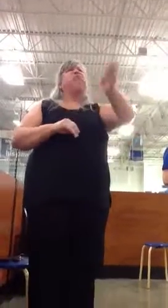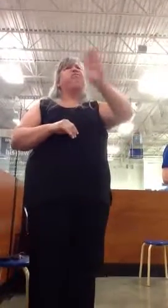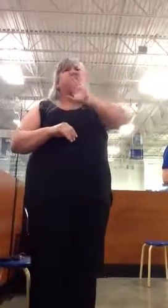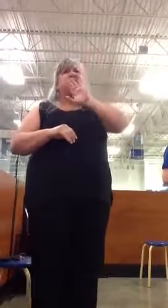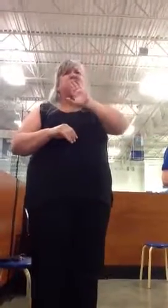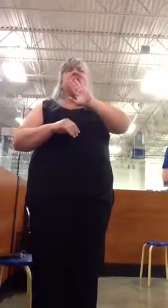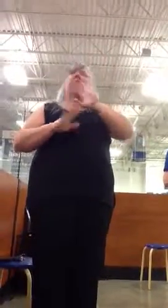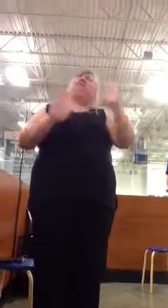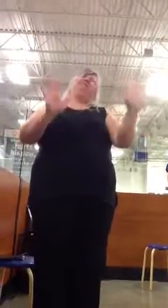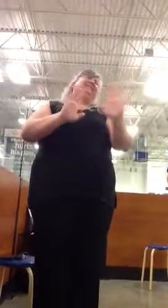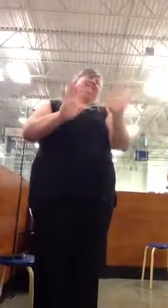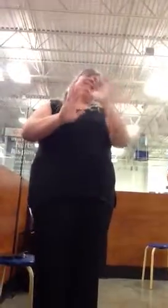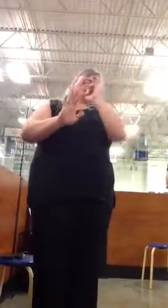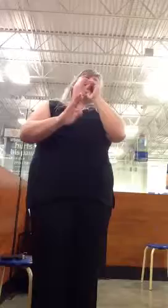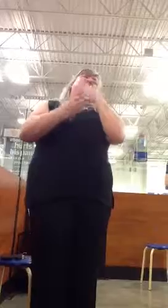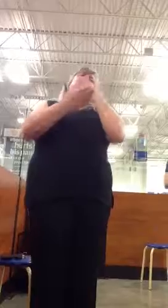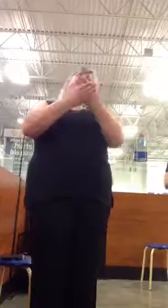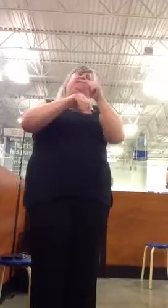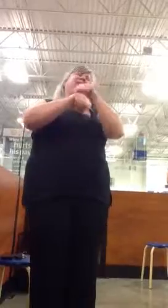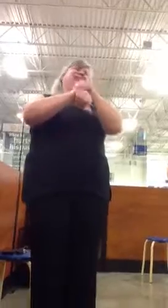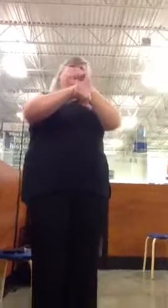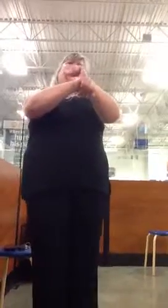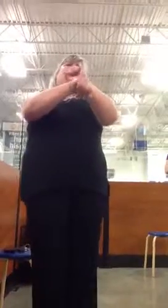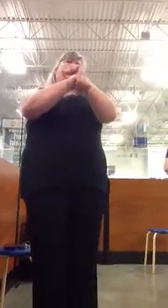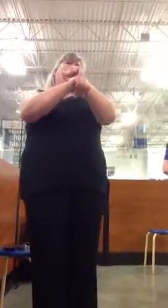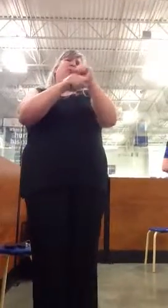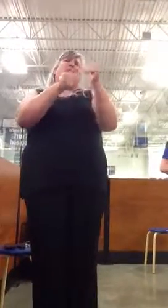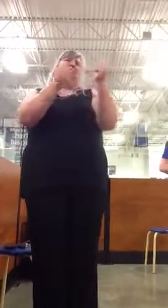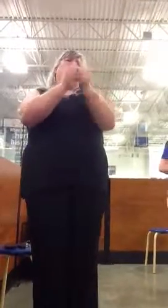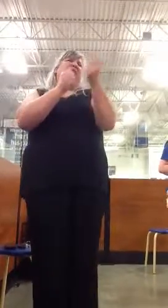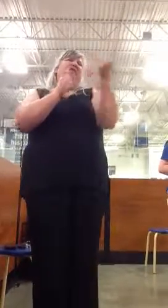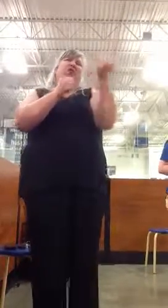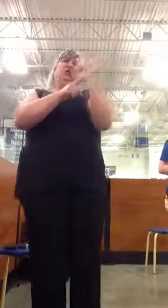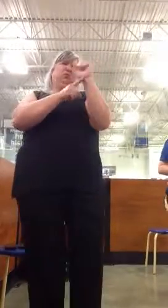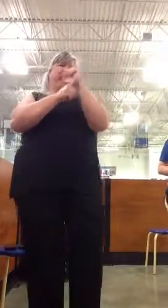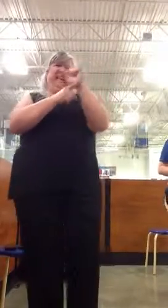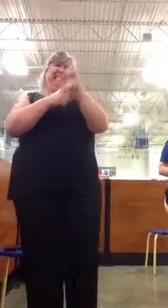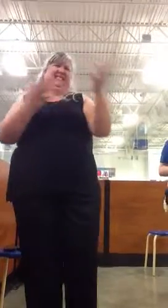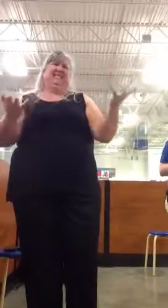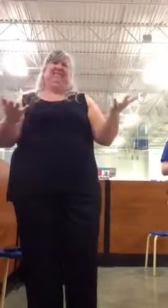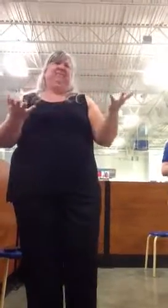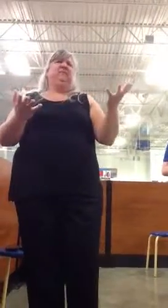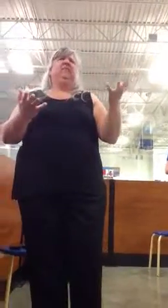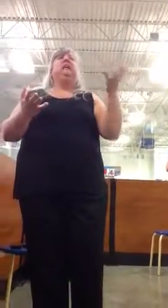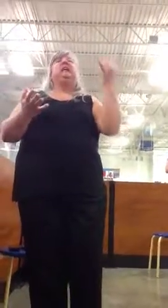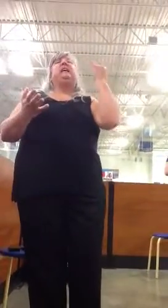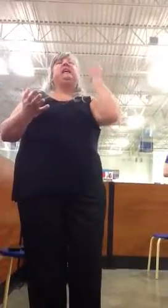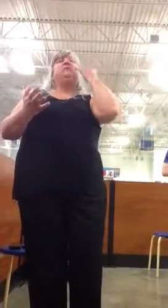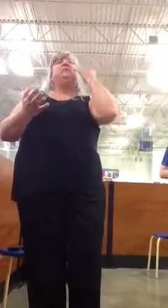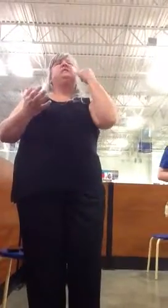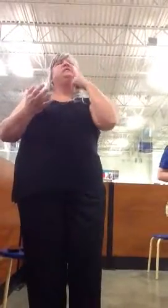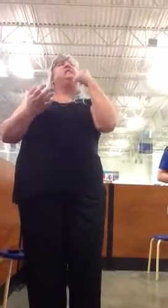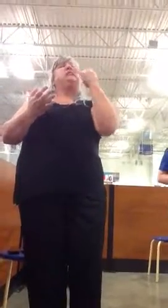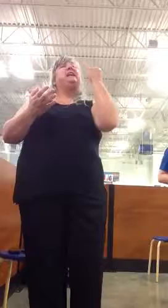Okay? I've got this phrased this way for a reason. It is meaning when you as the dog owner are